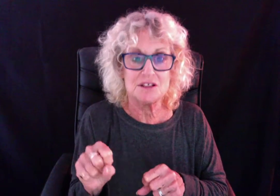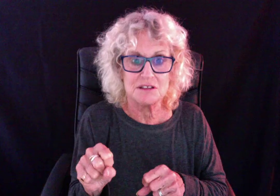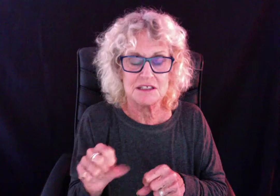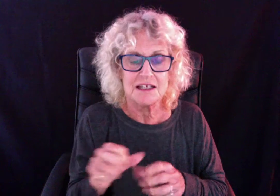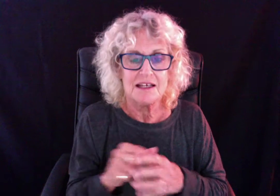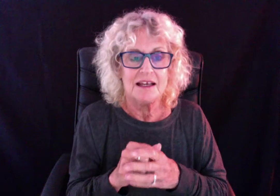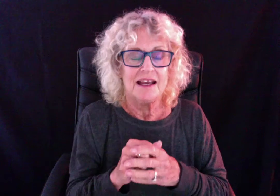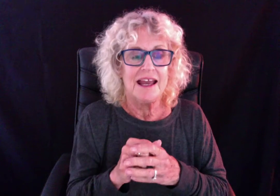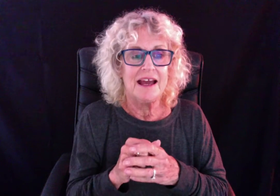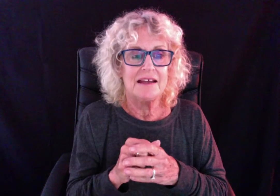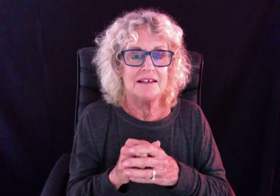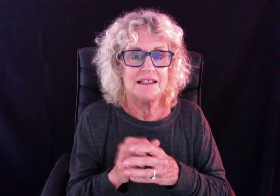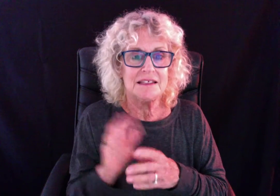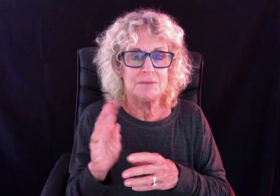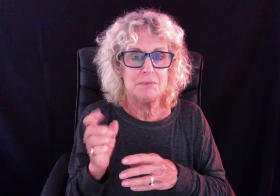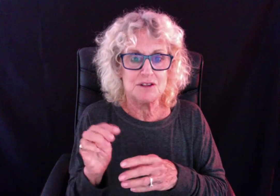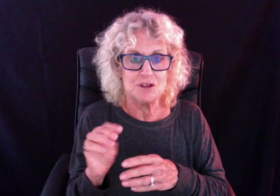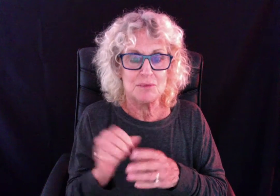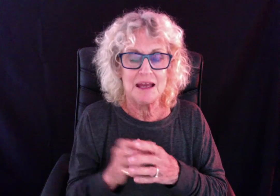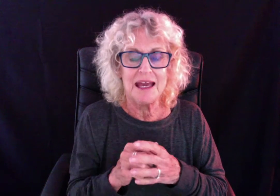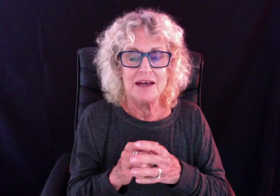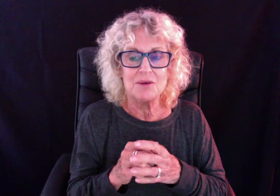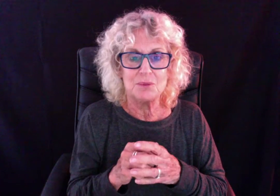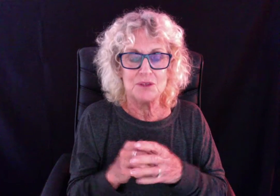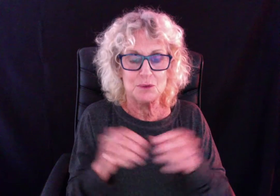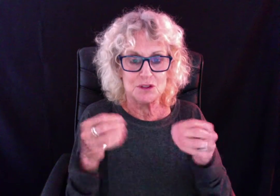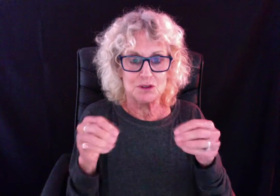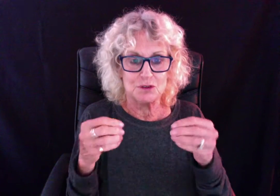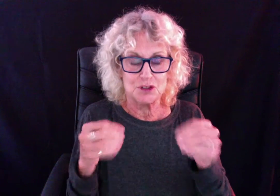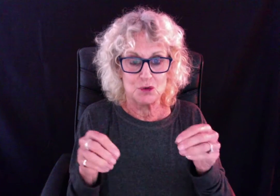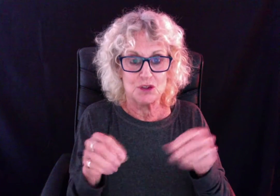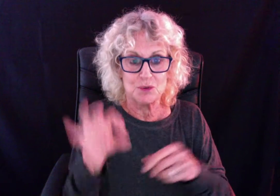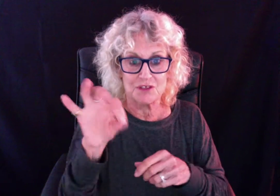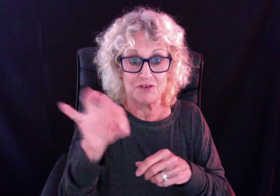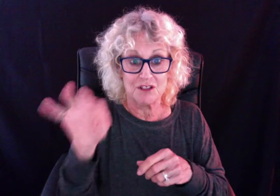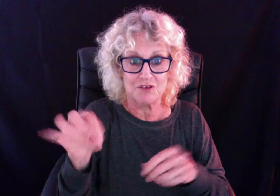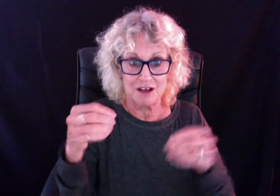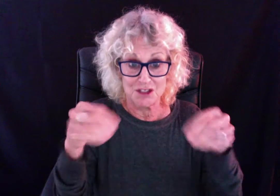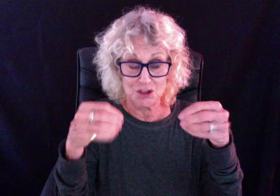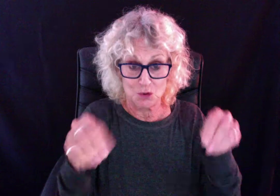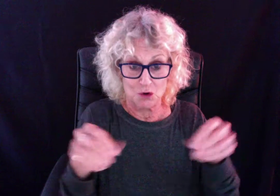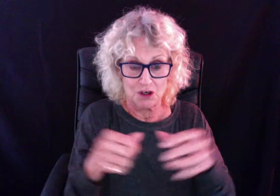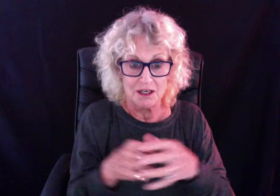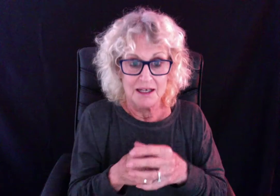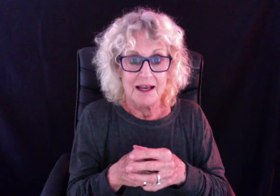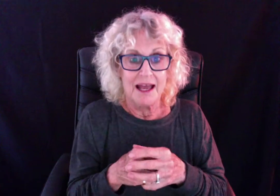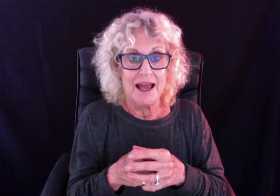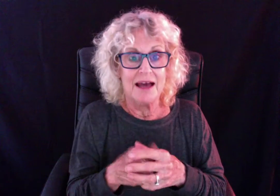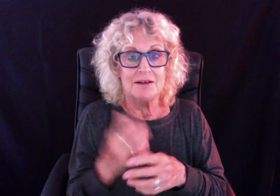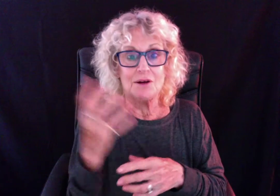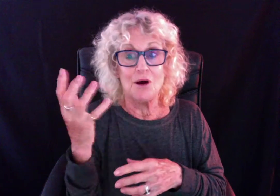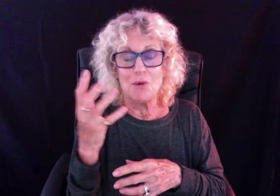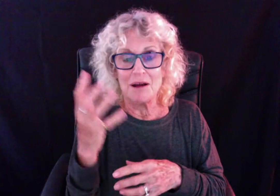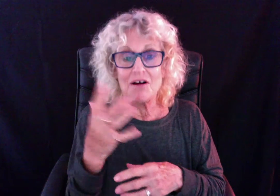Brussels and in Belgium, and there was a little store that was a French fry store. And oh my